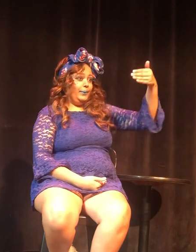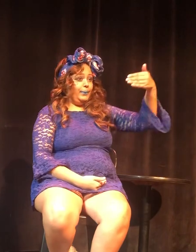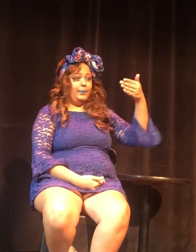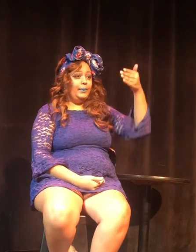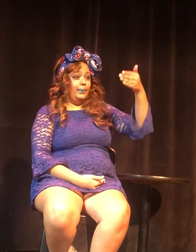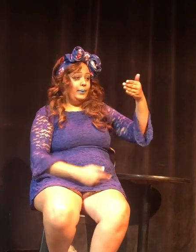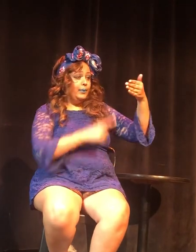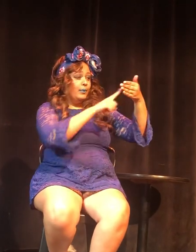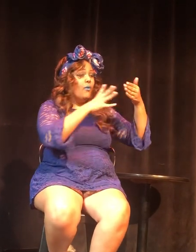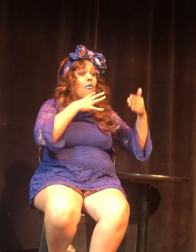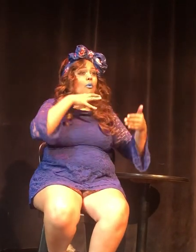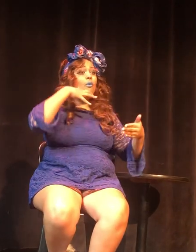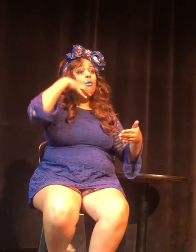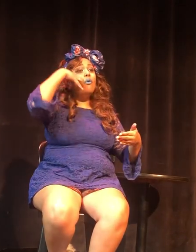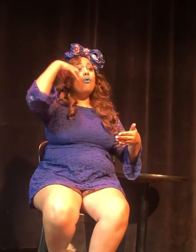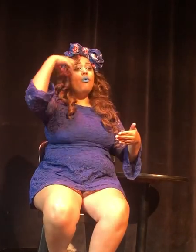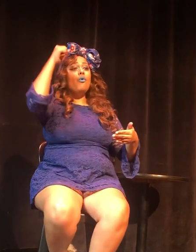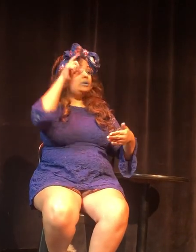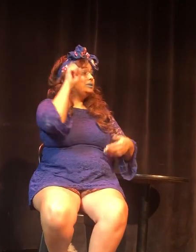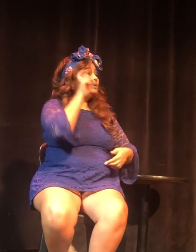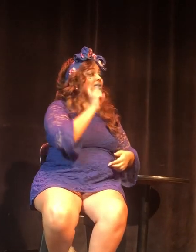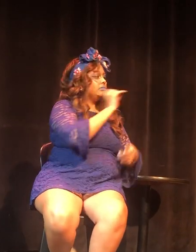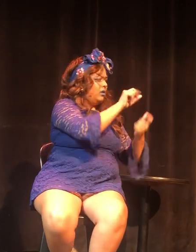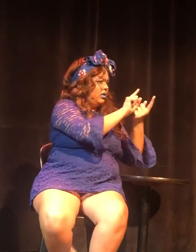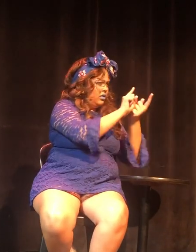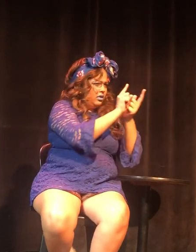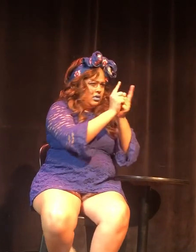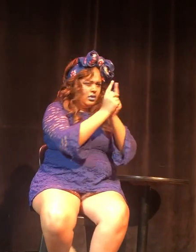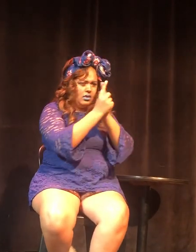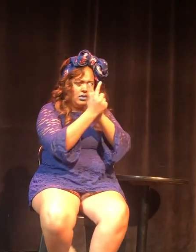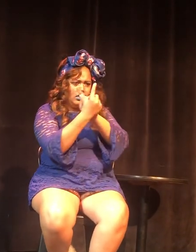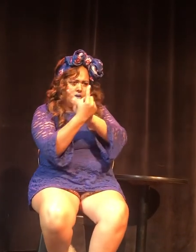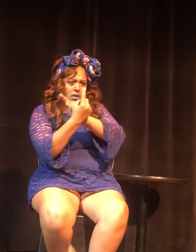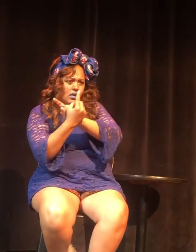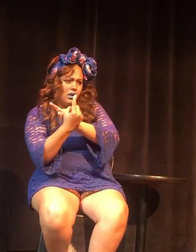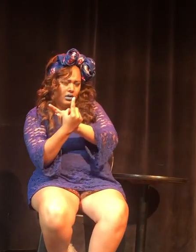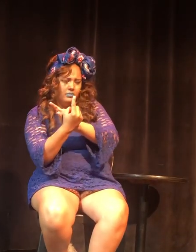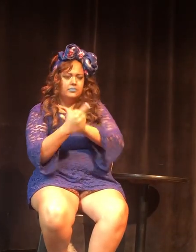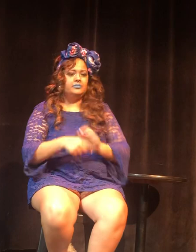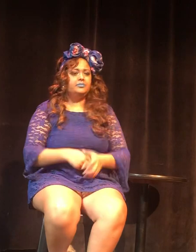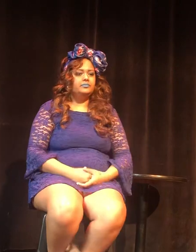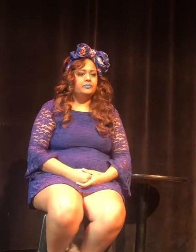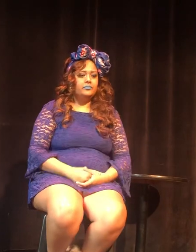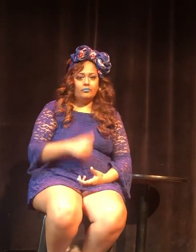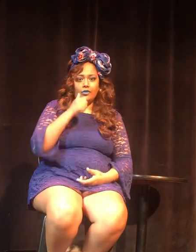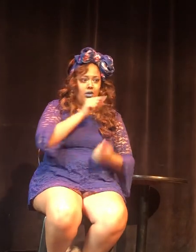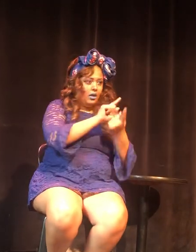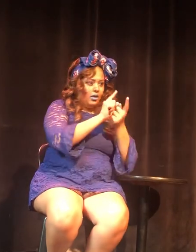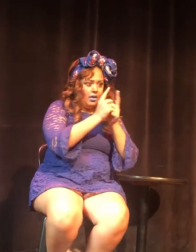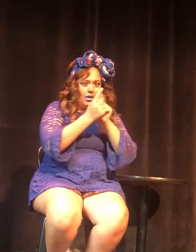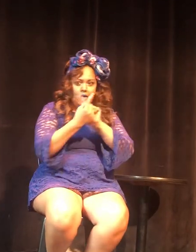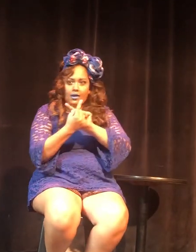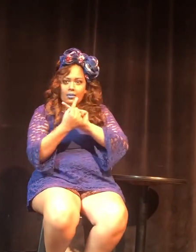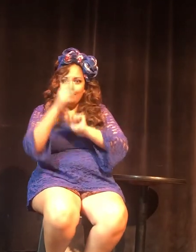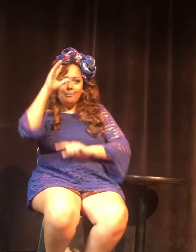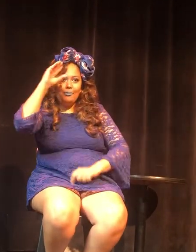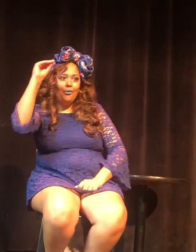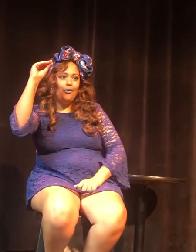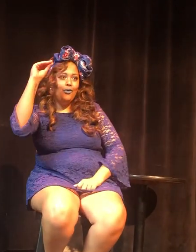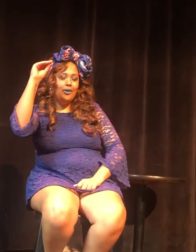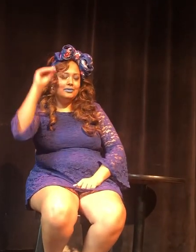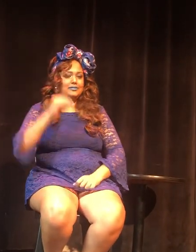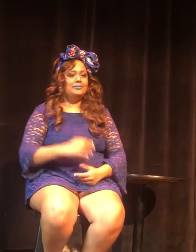older. They often change from being girlfish to being boyfish. They also crunch up